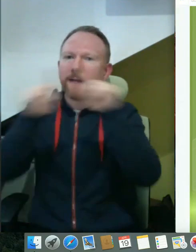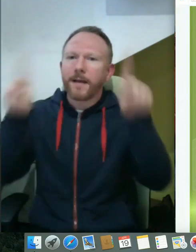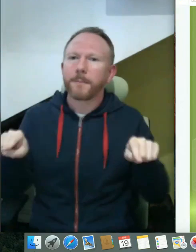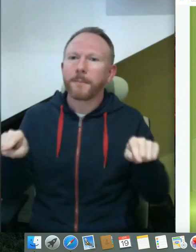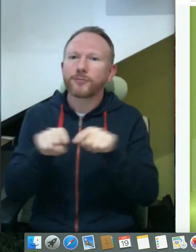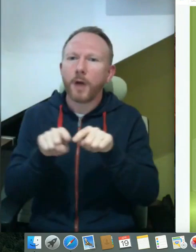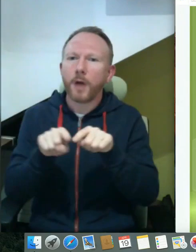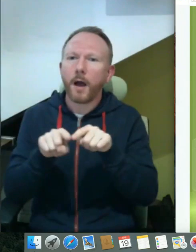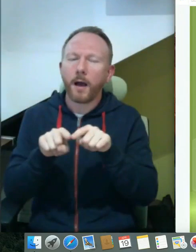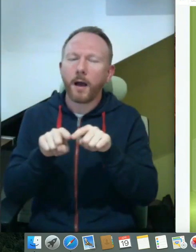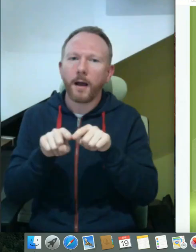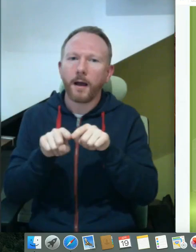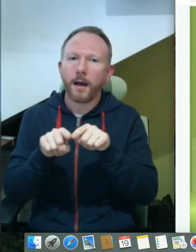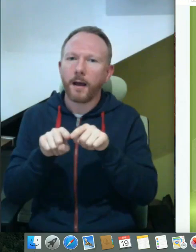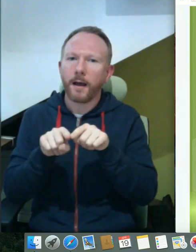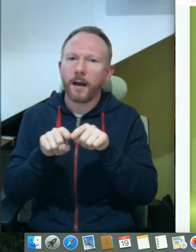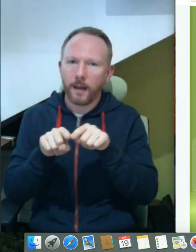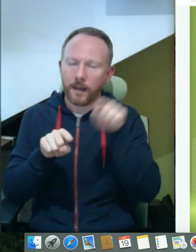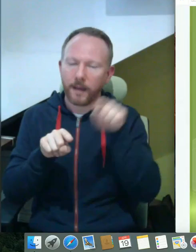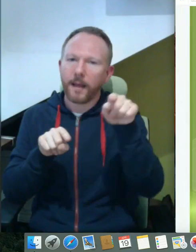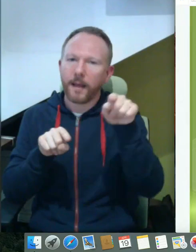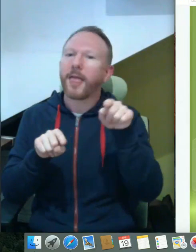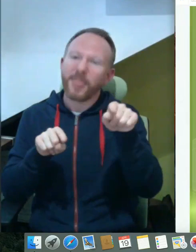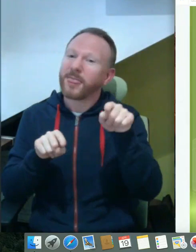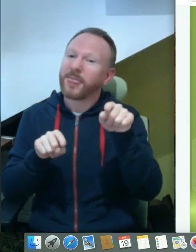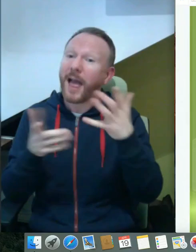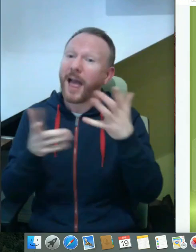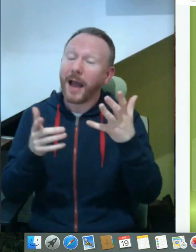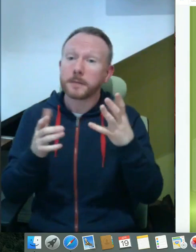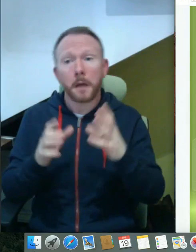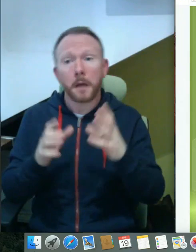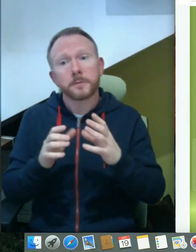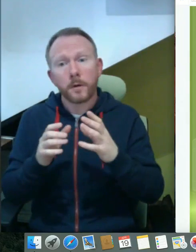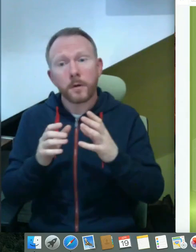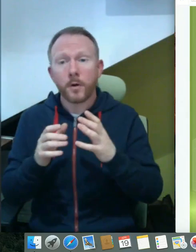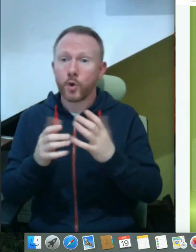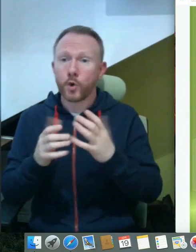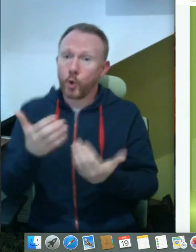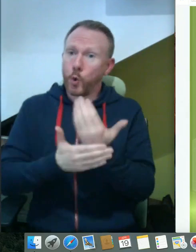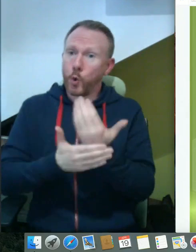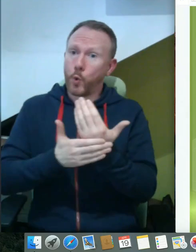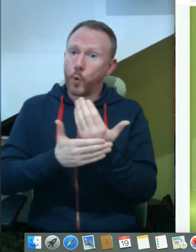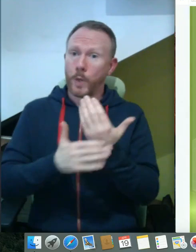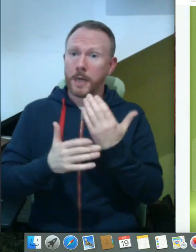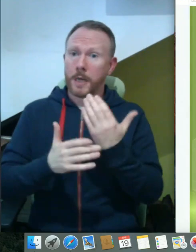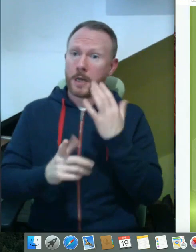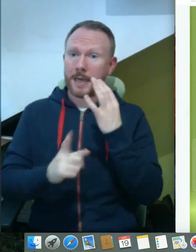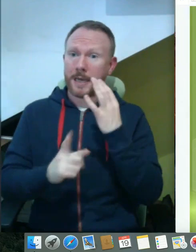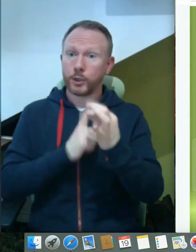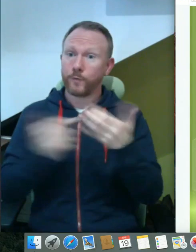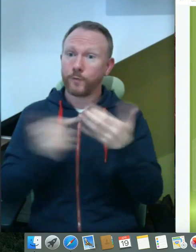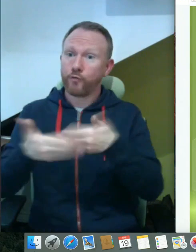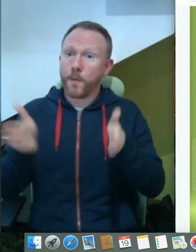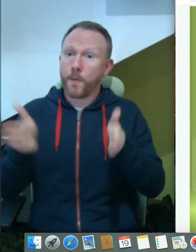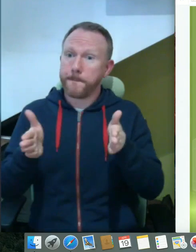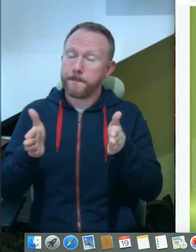which is one of the most modern interview rooms that I've